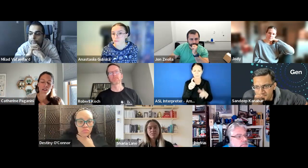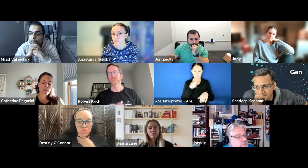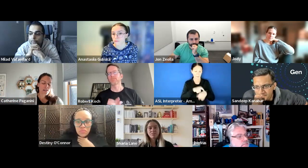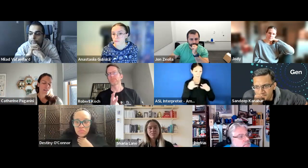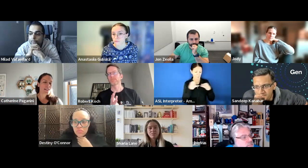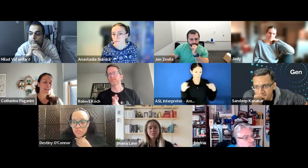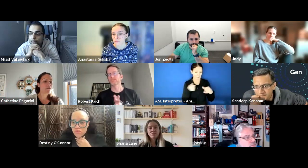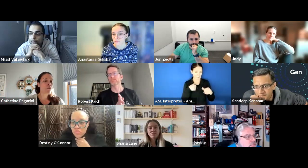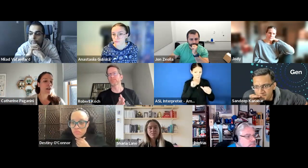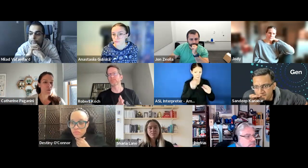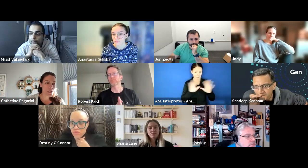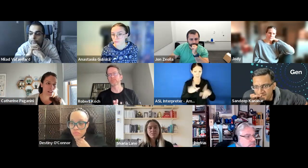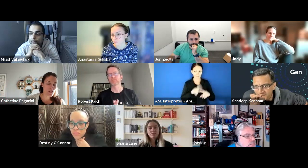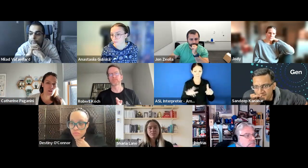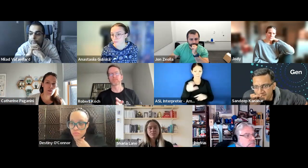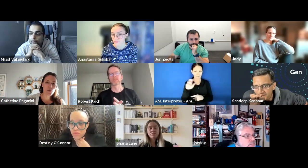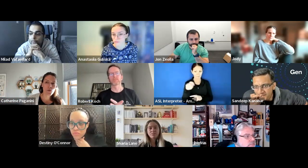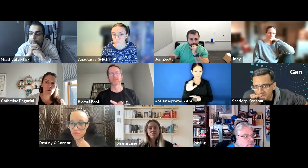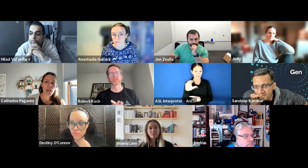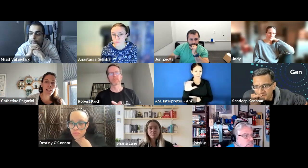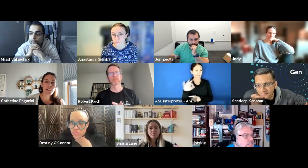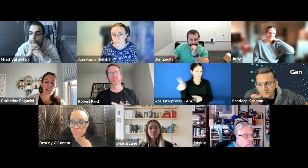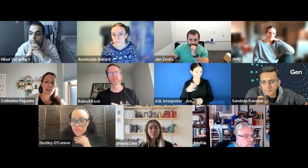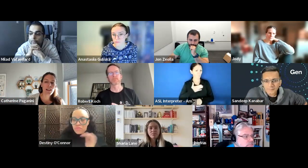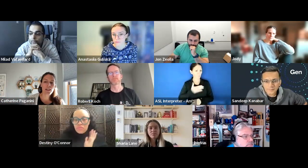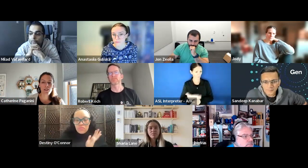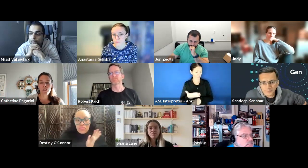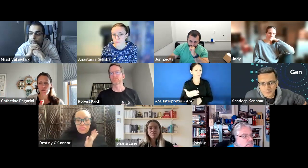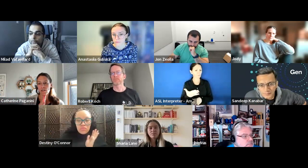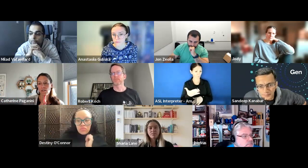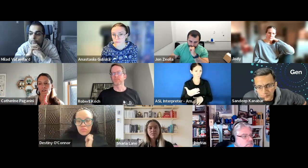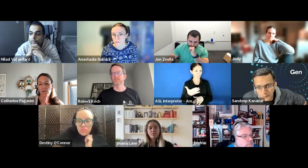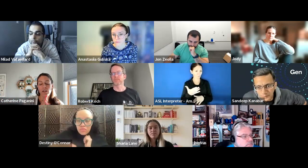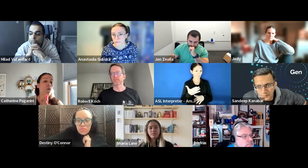timeline wise, the CNCF was willing to create a